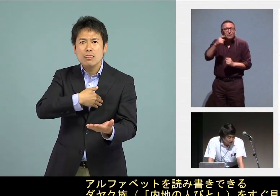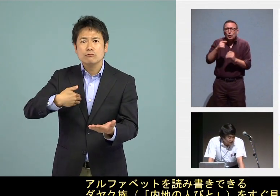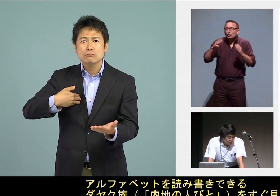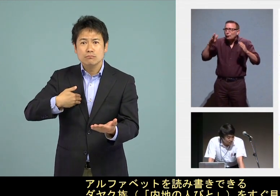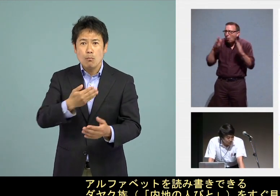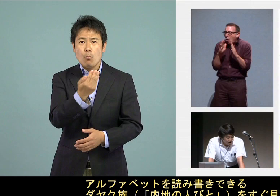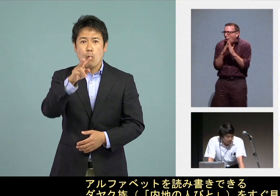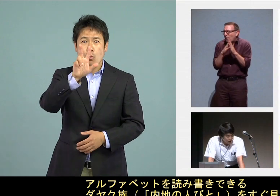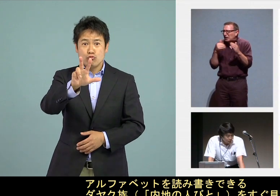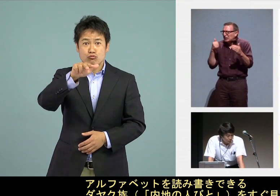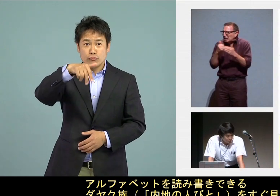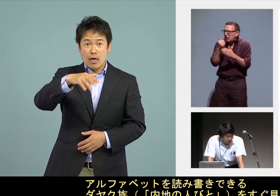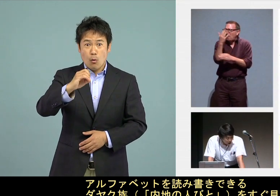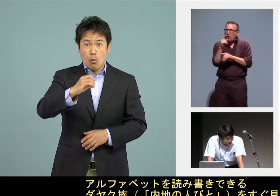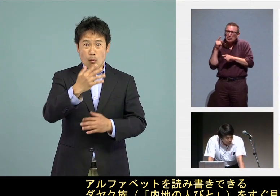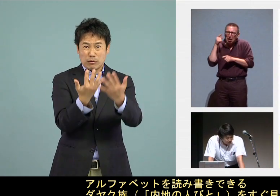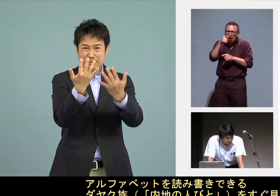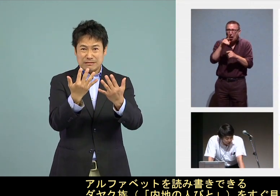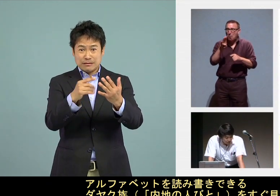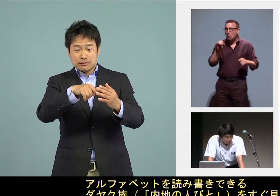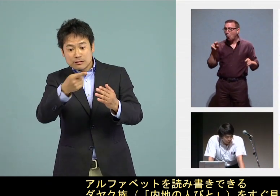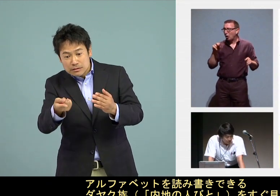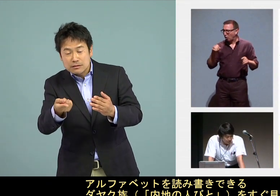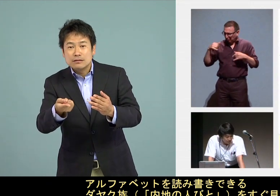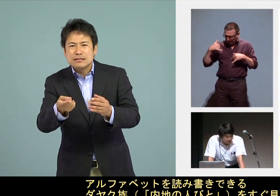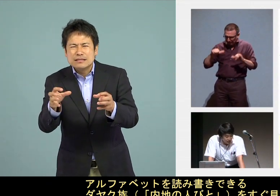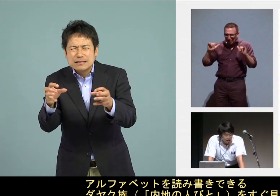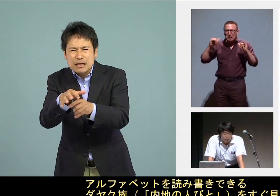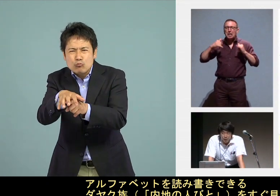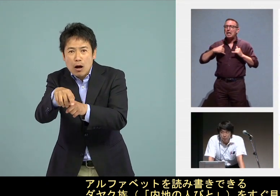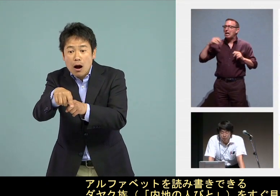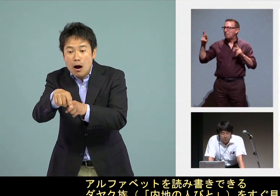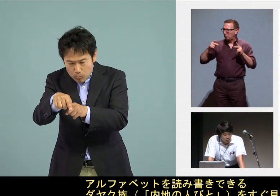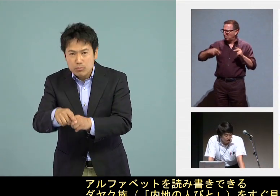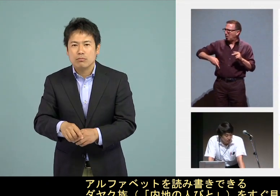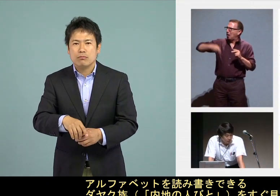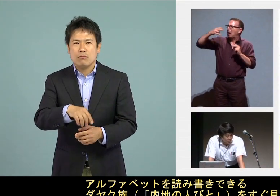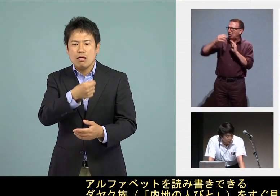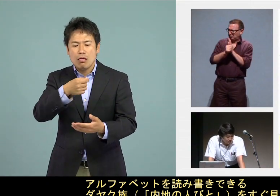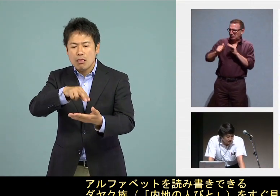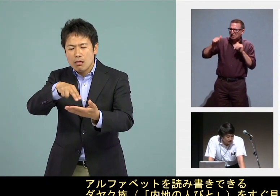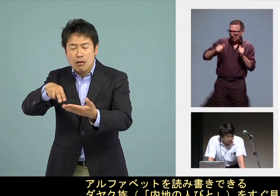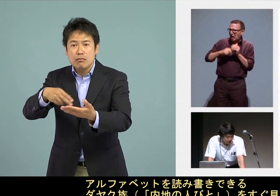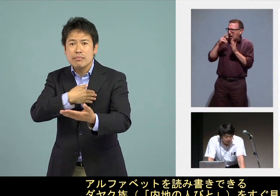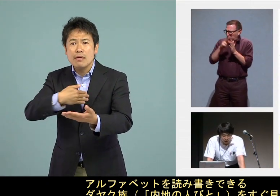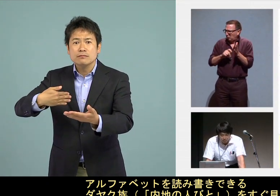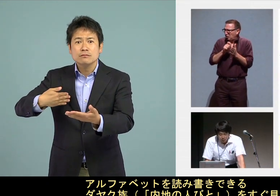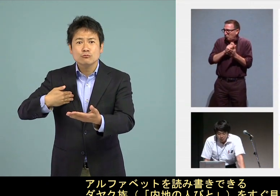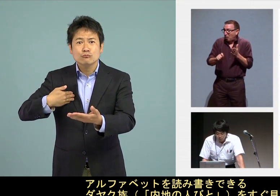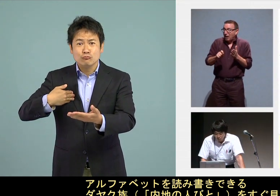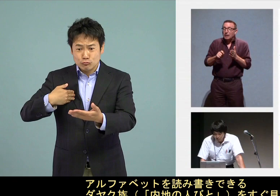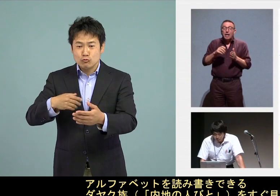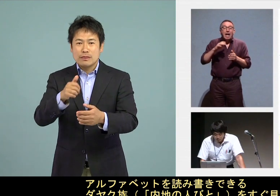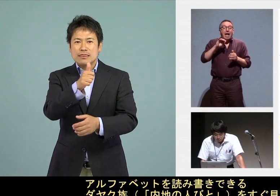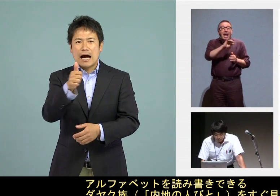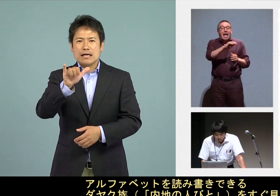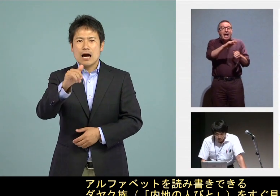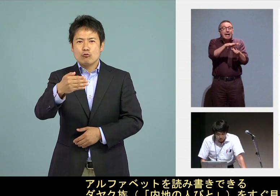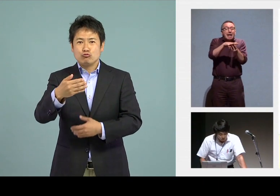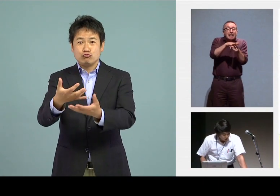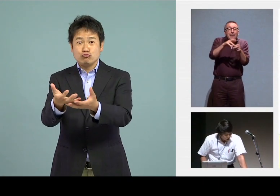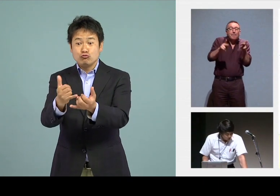you can easily find alphabet literate Dayak people, that is inland people.